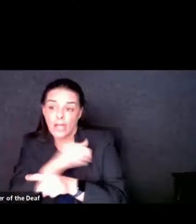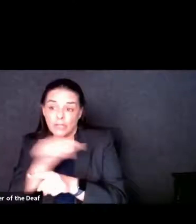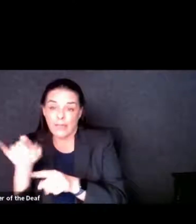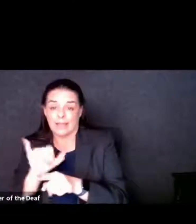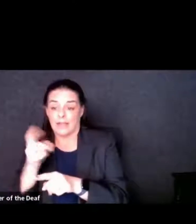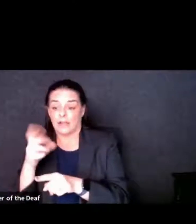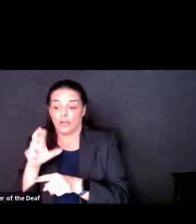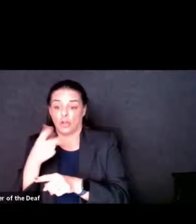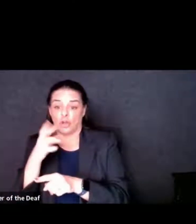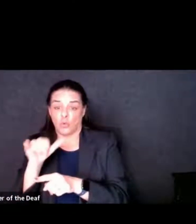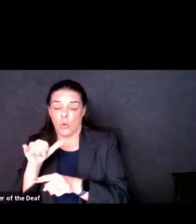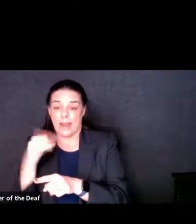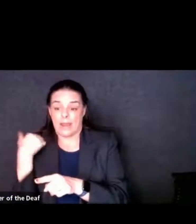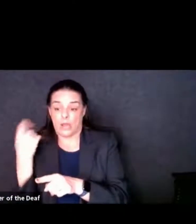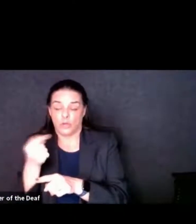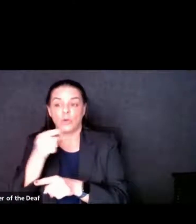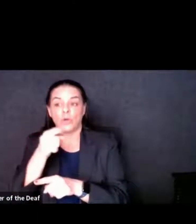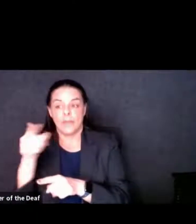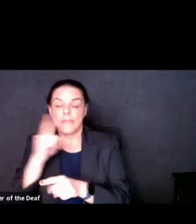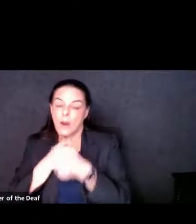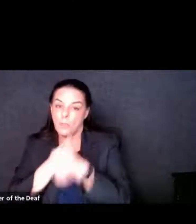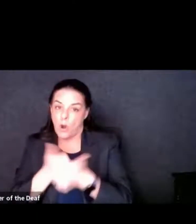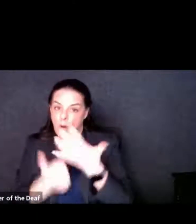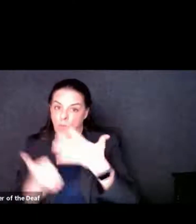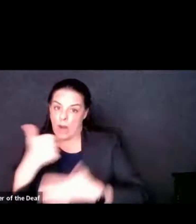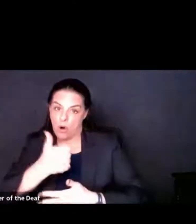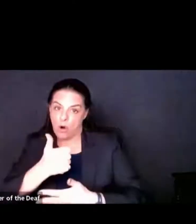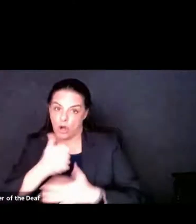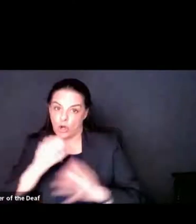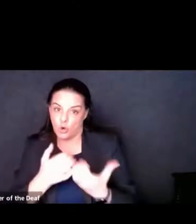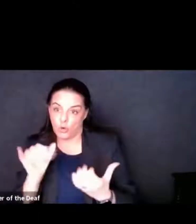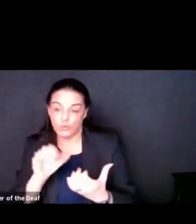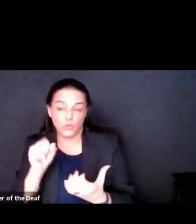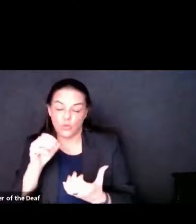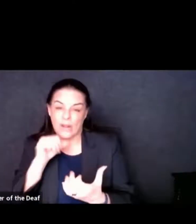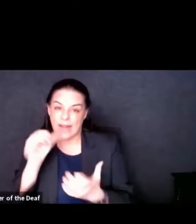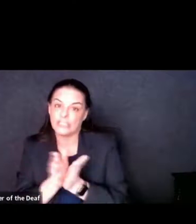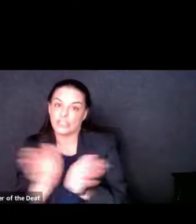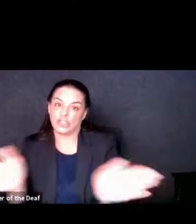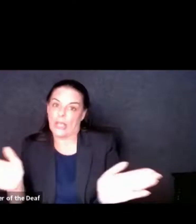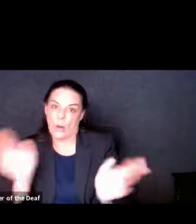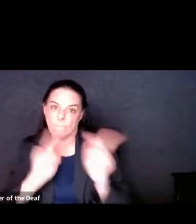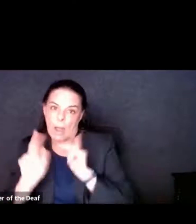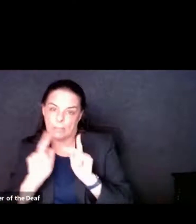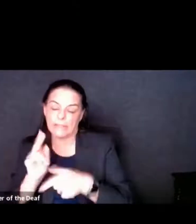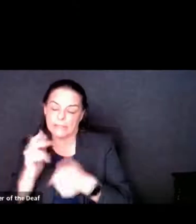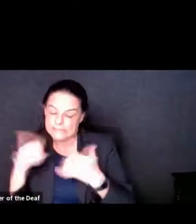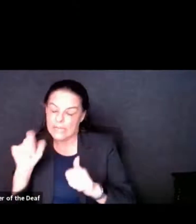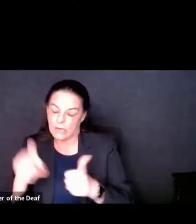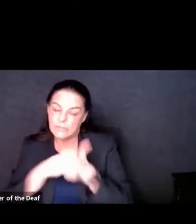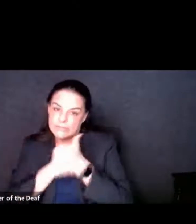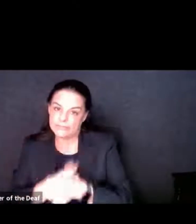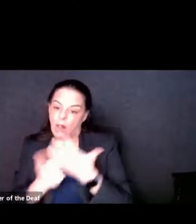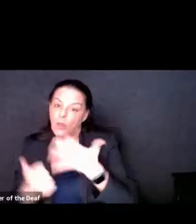are also following those priority phases too. So it's not just to the general public, it is still in line with the statewide plan.